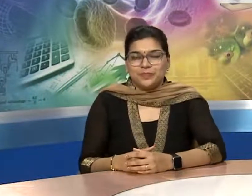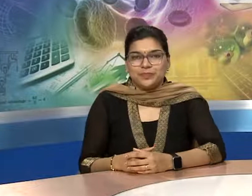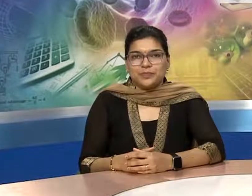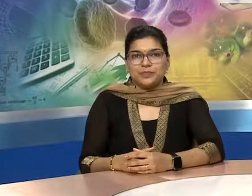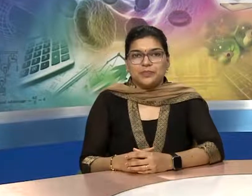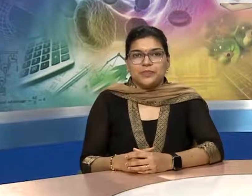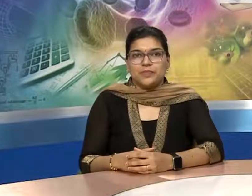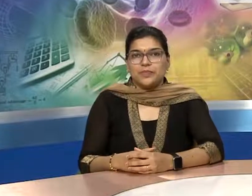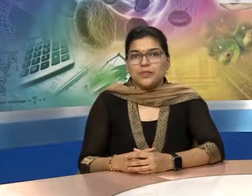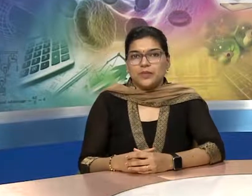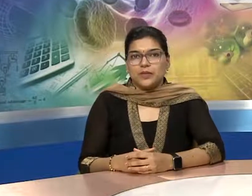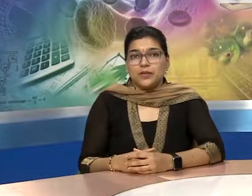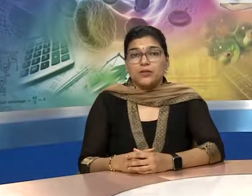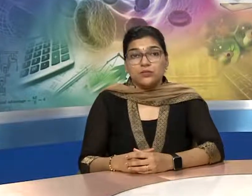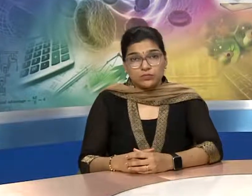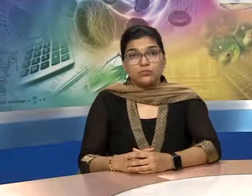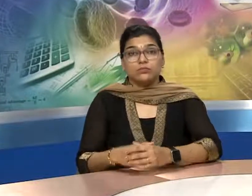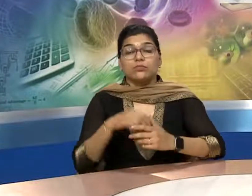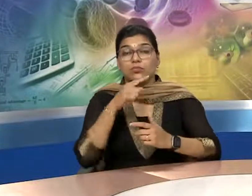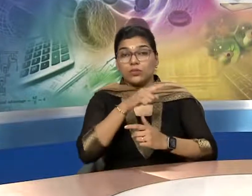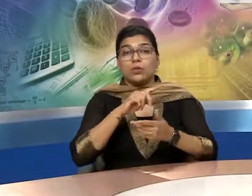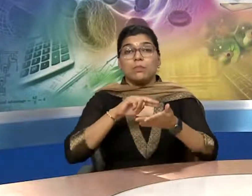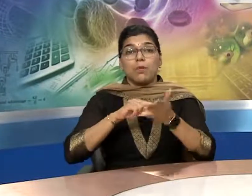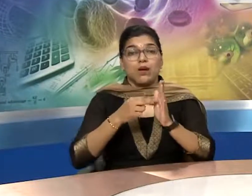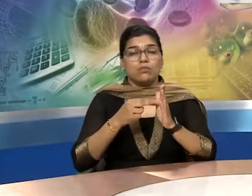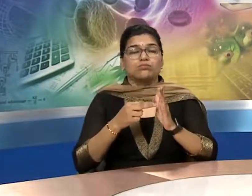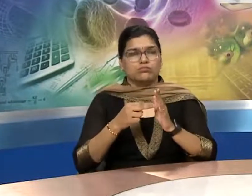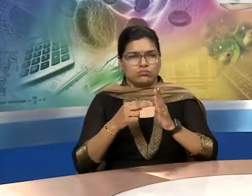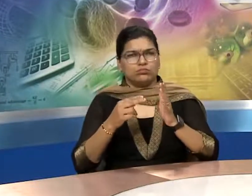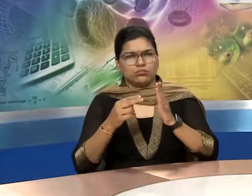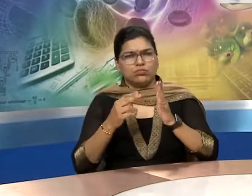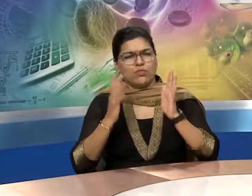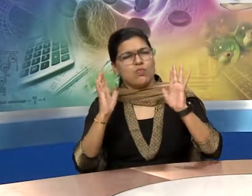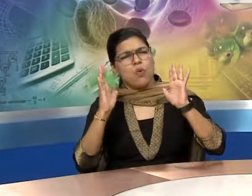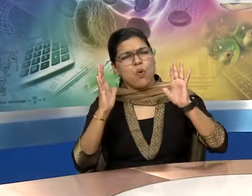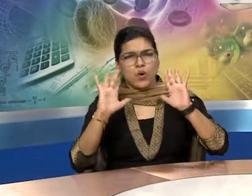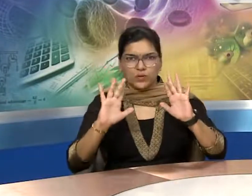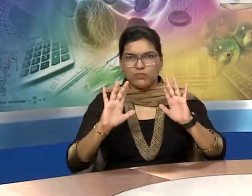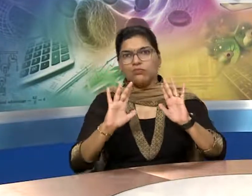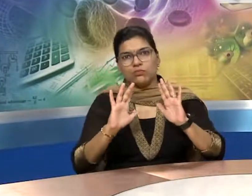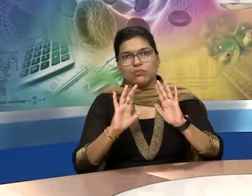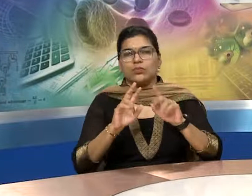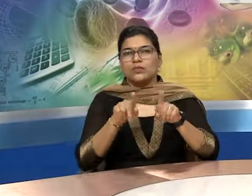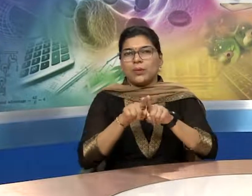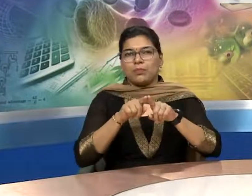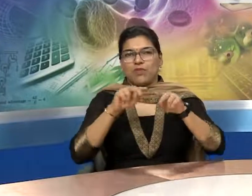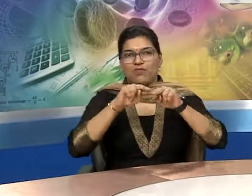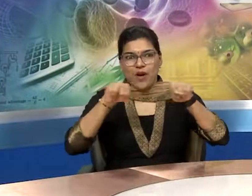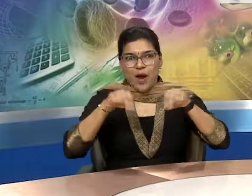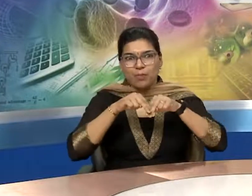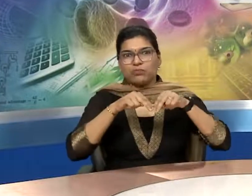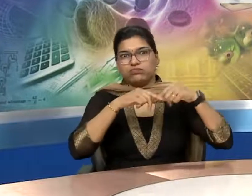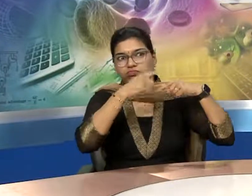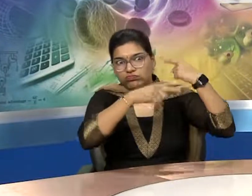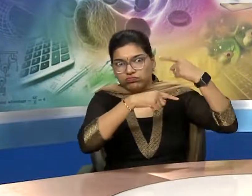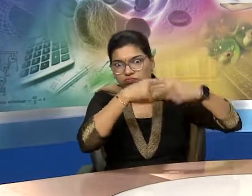This word is posterity.